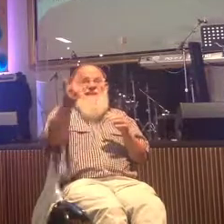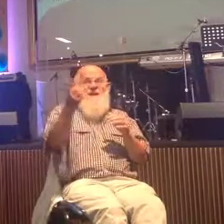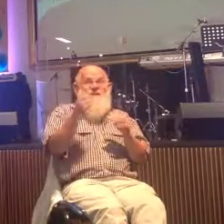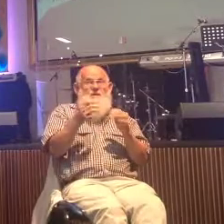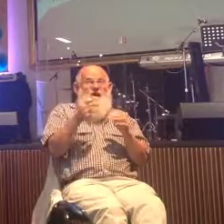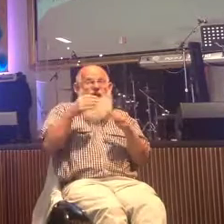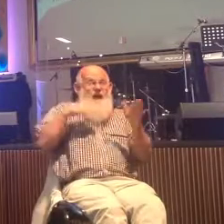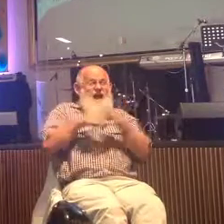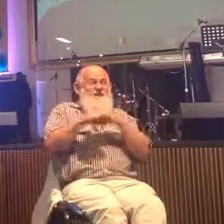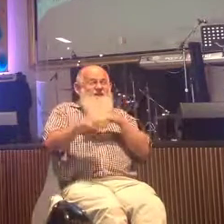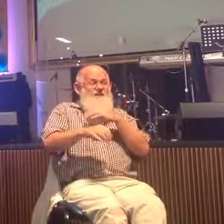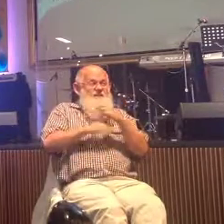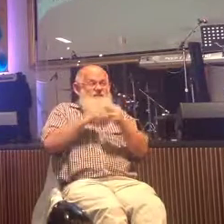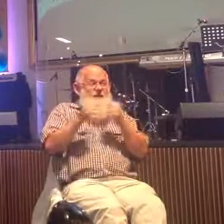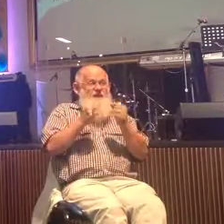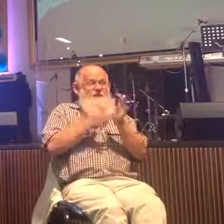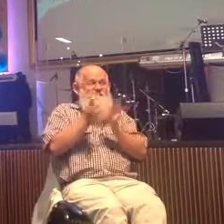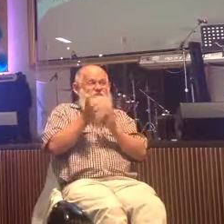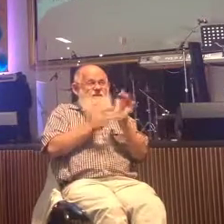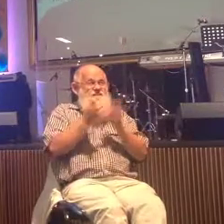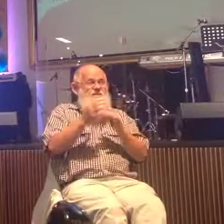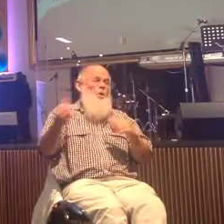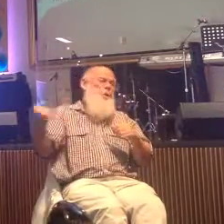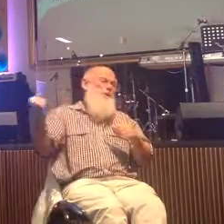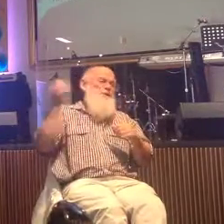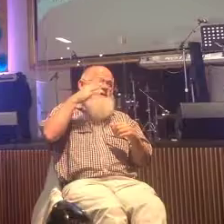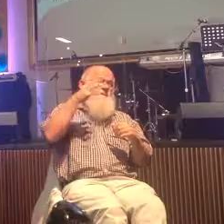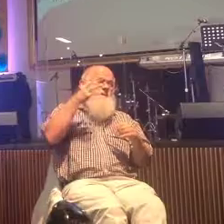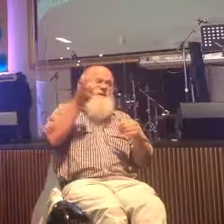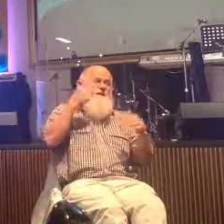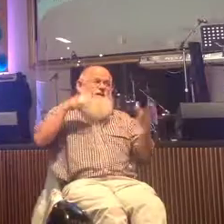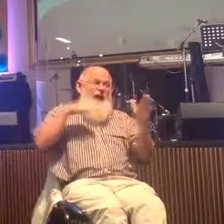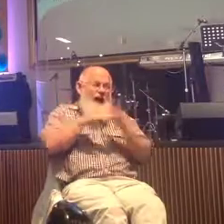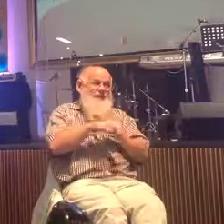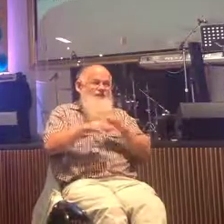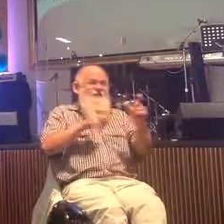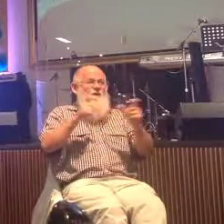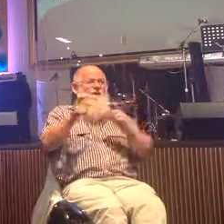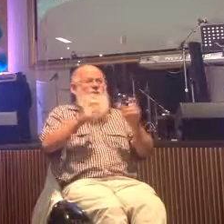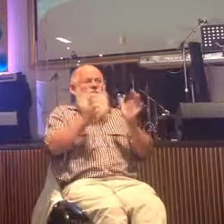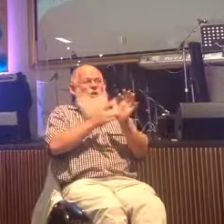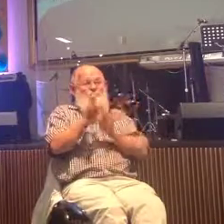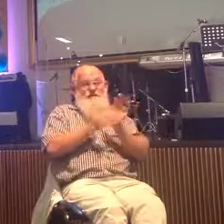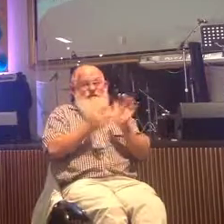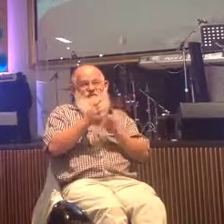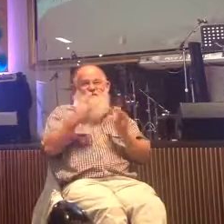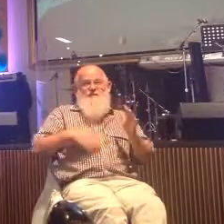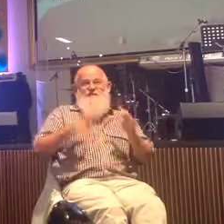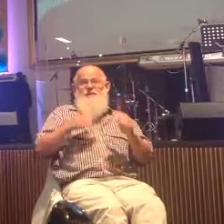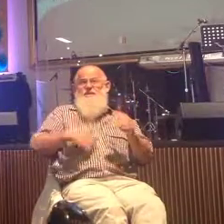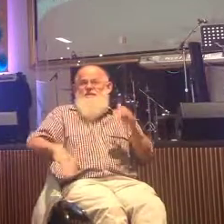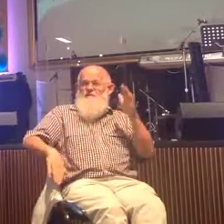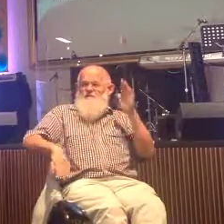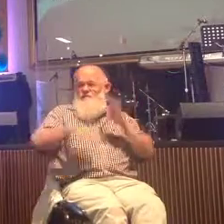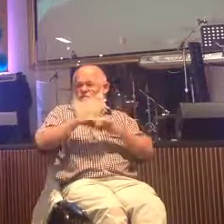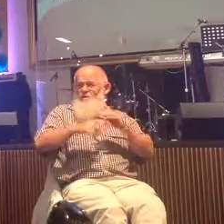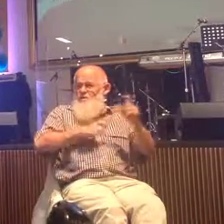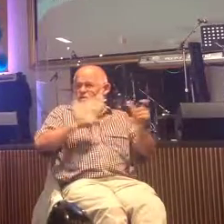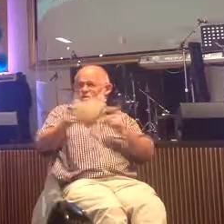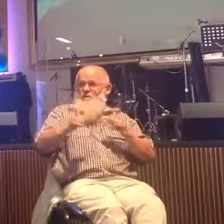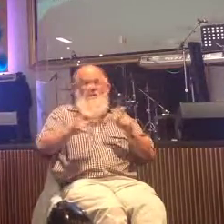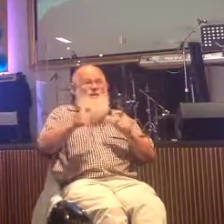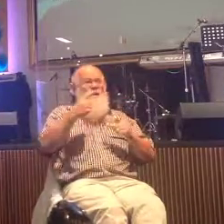over all spirits. You see, Jesus has been given all power and all authority.